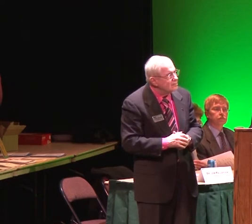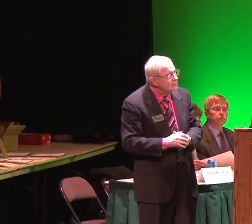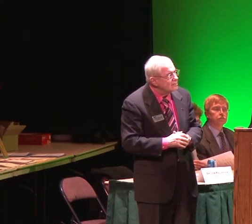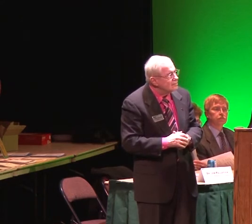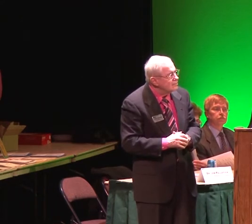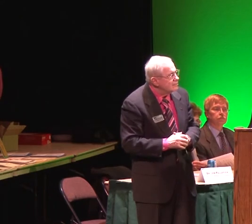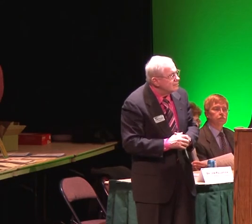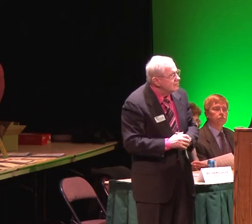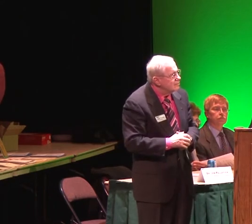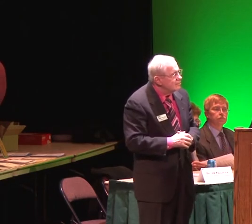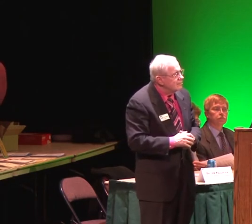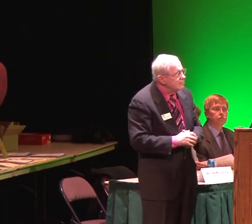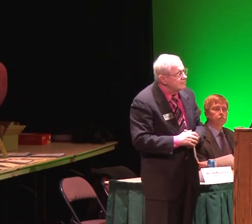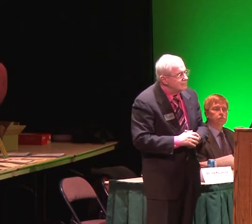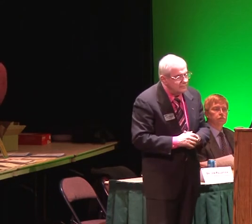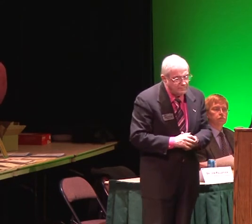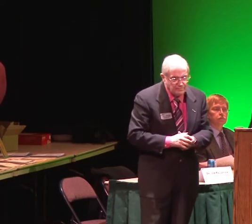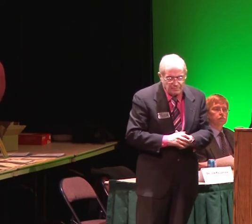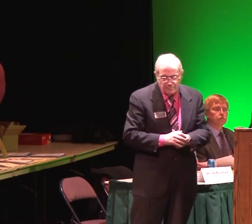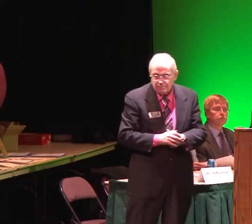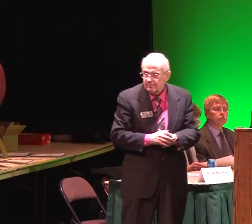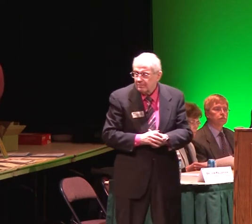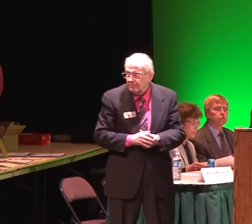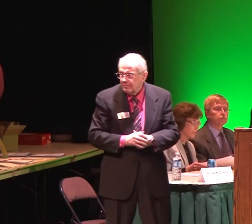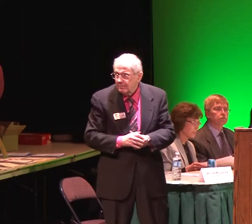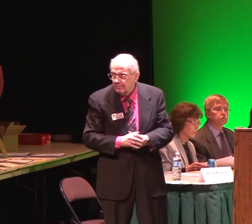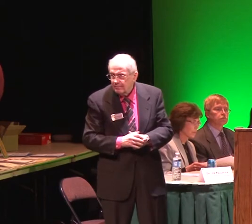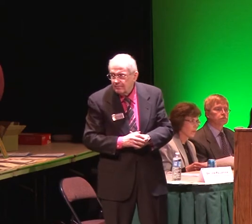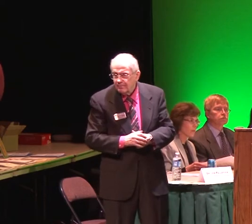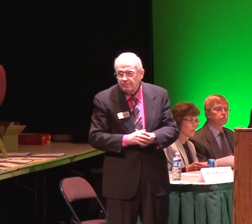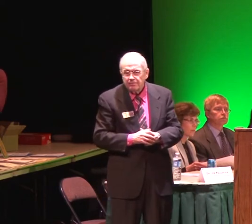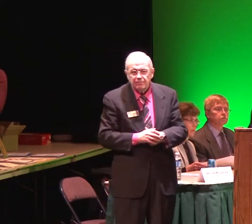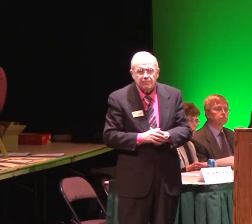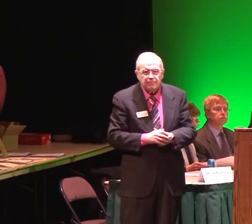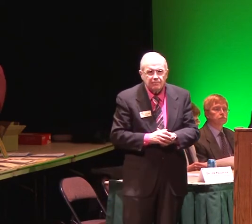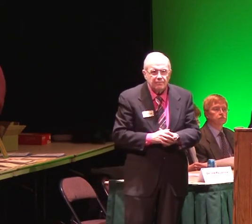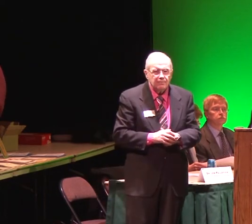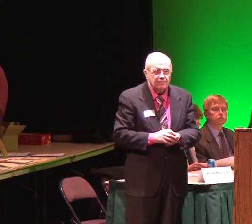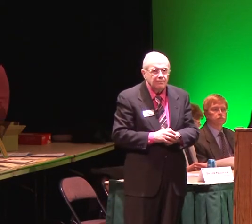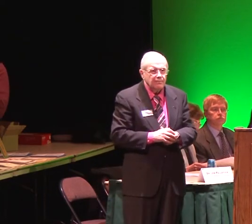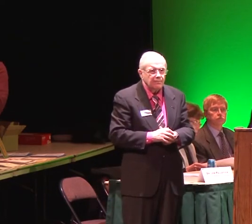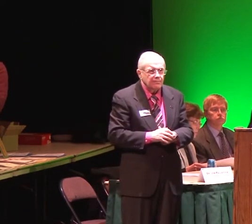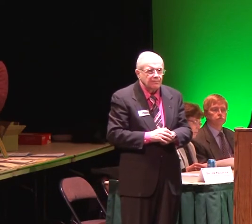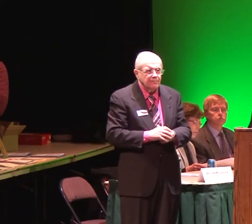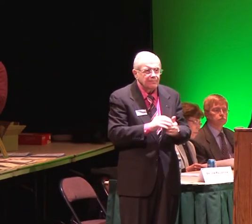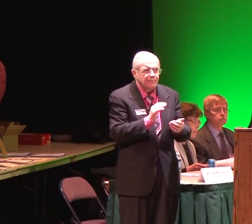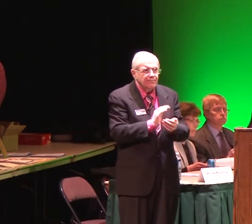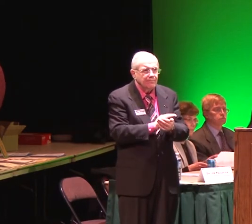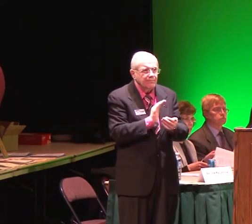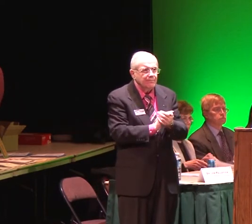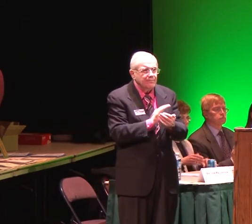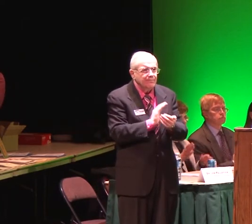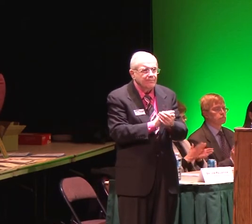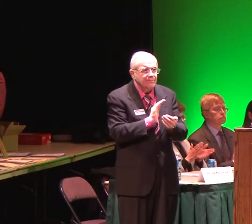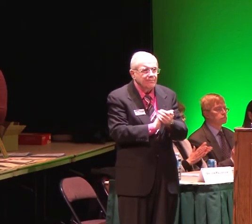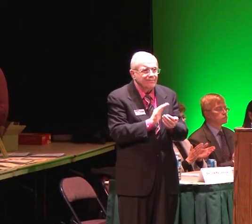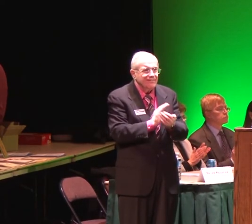year. We wish them very well, and we thank them and applaud their participation in the fair over the years.